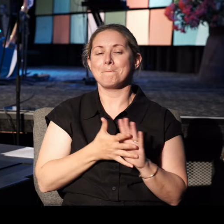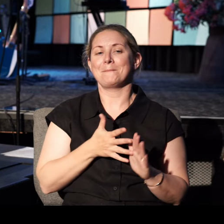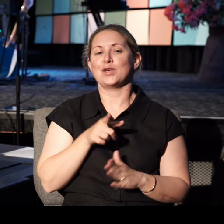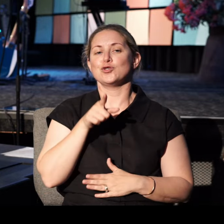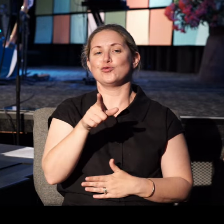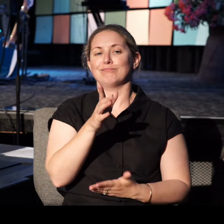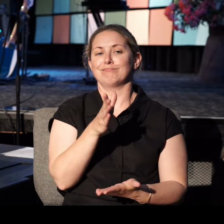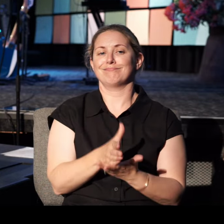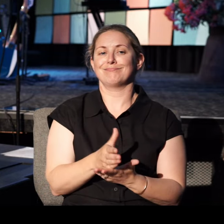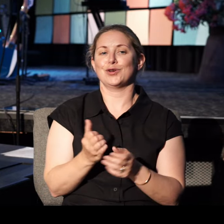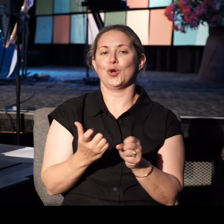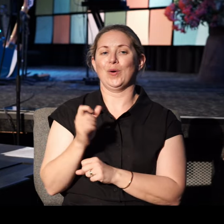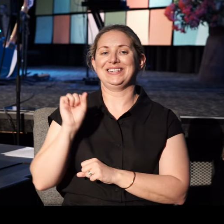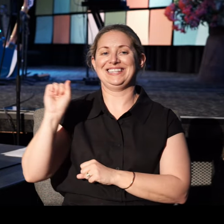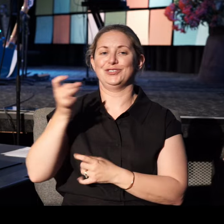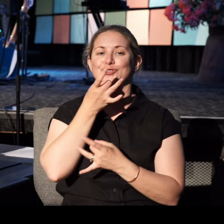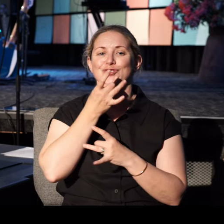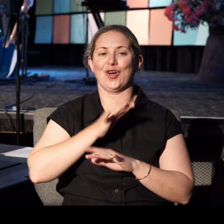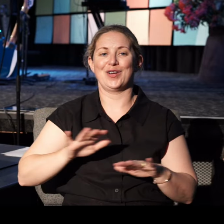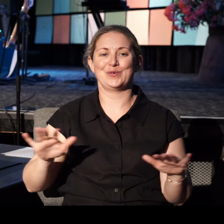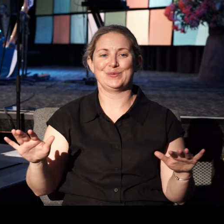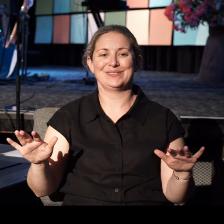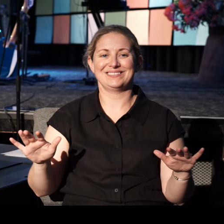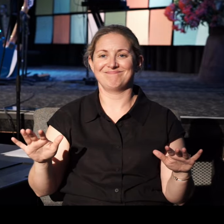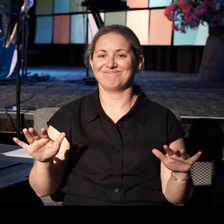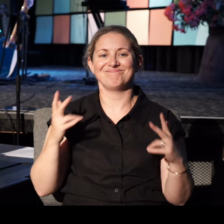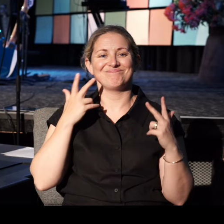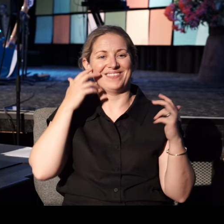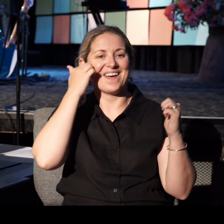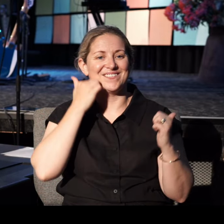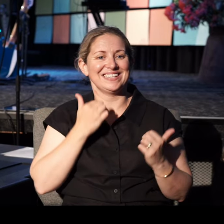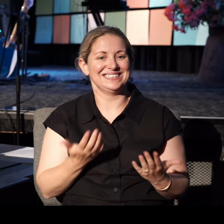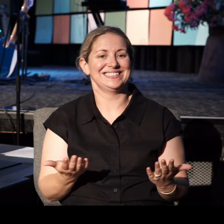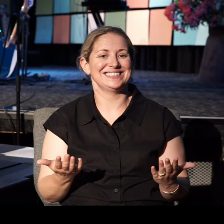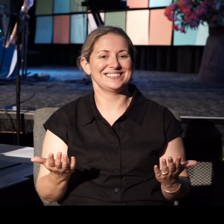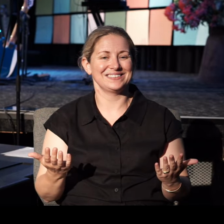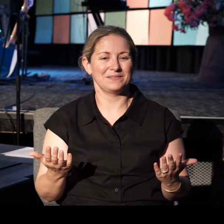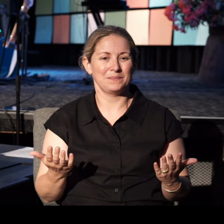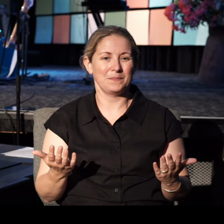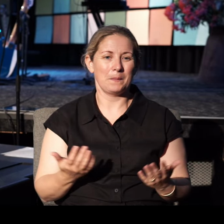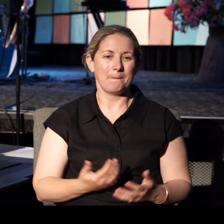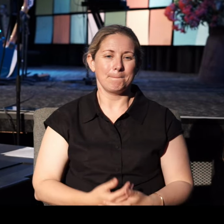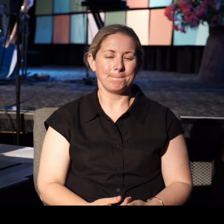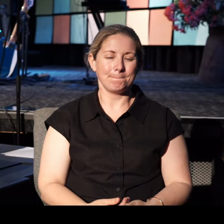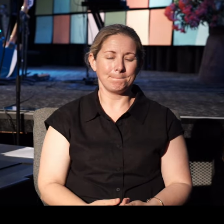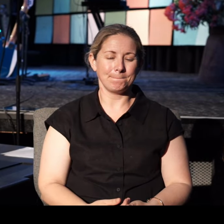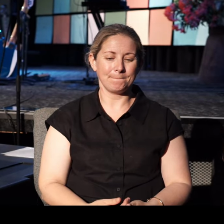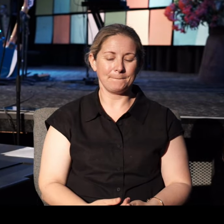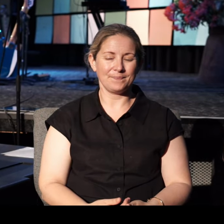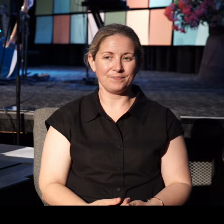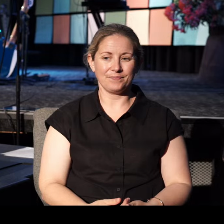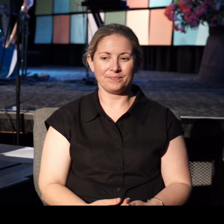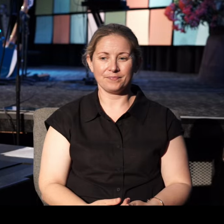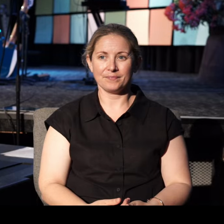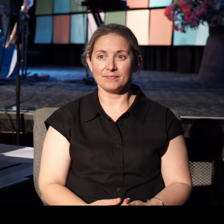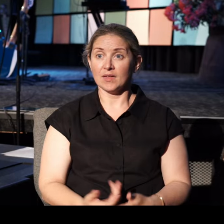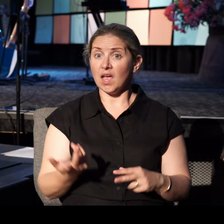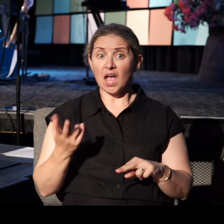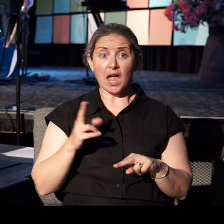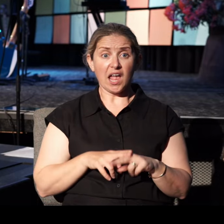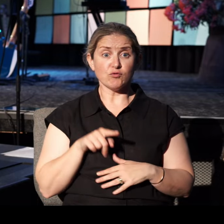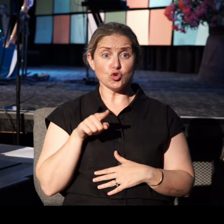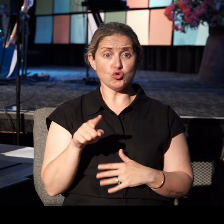you're a child of God. You see, No lawless person is living